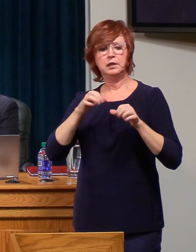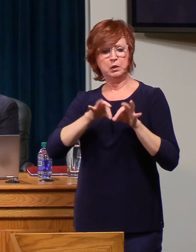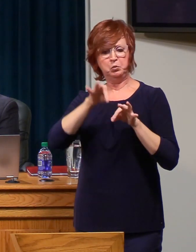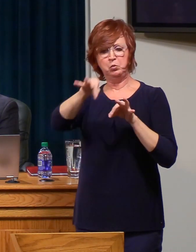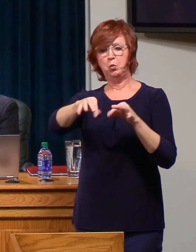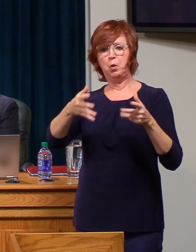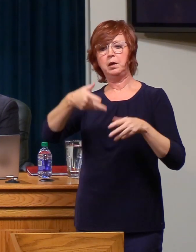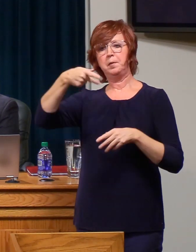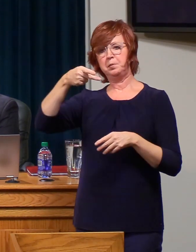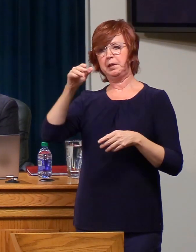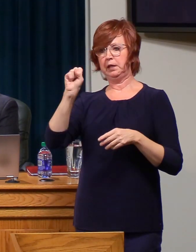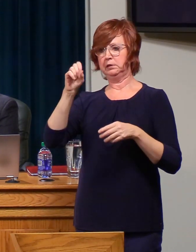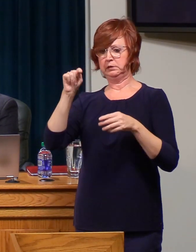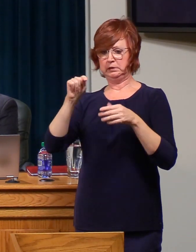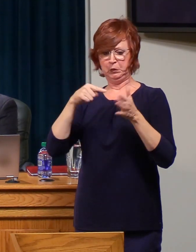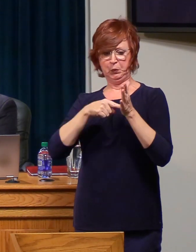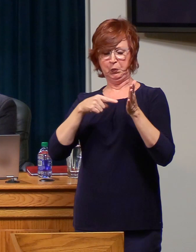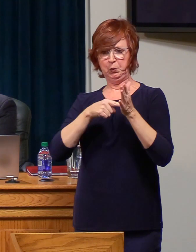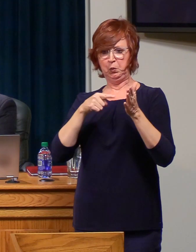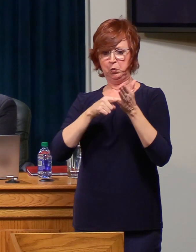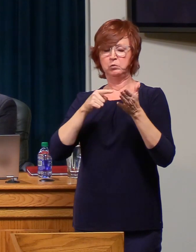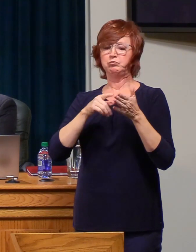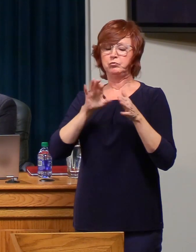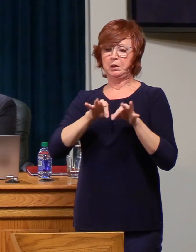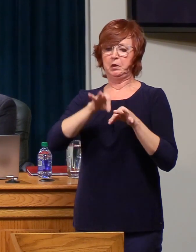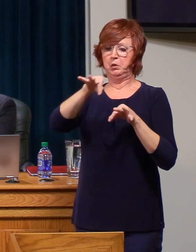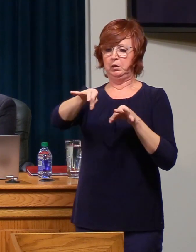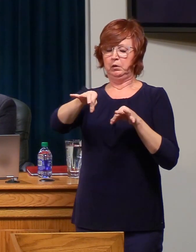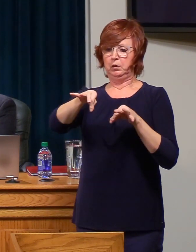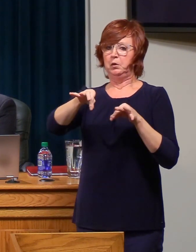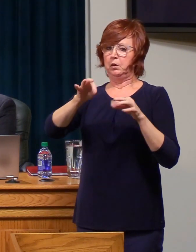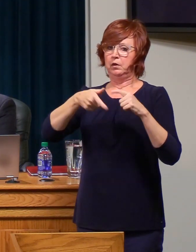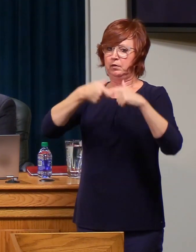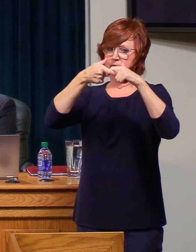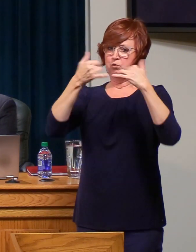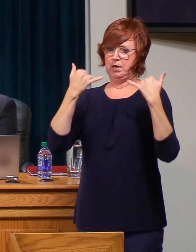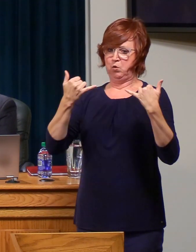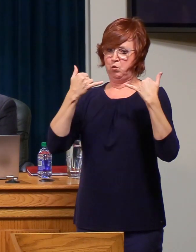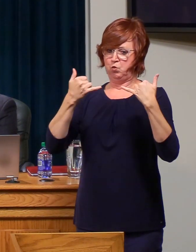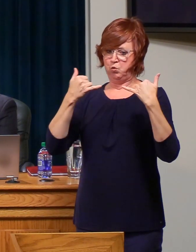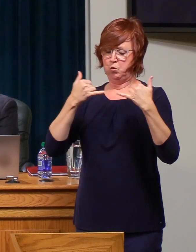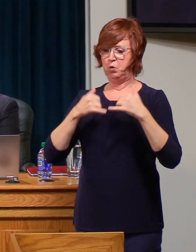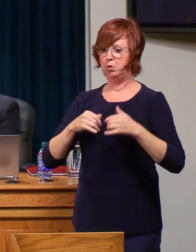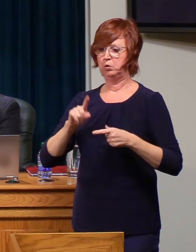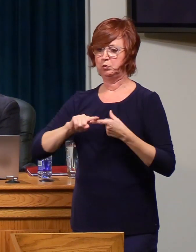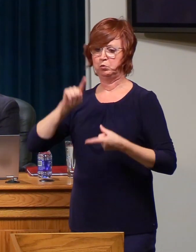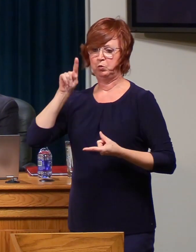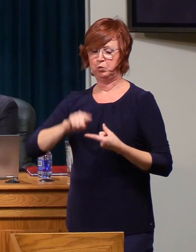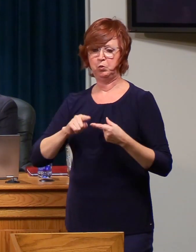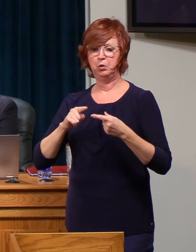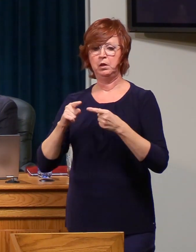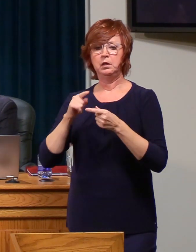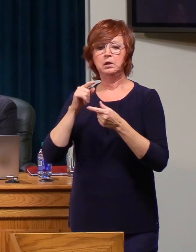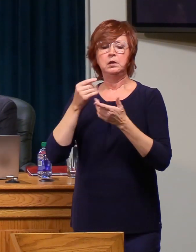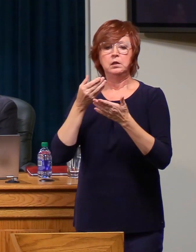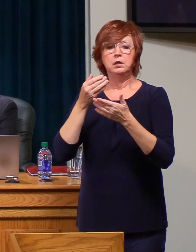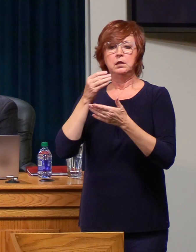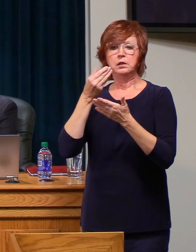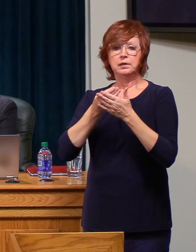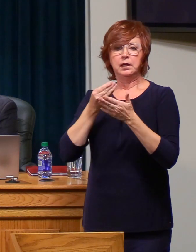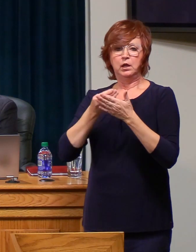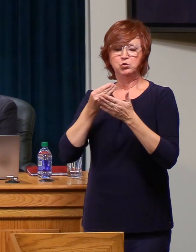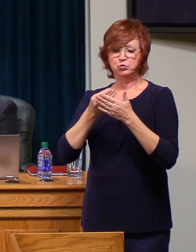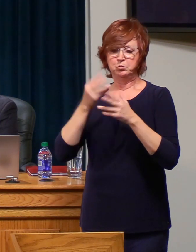immediately alleviate cash flow concerns. Over the course of this 3-month program, government estimates a potential deferral of